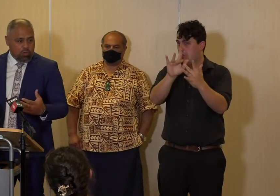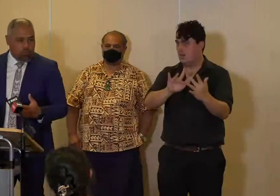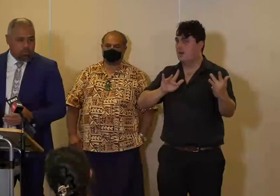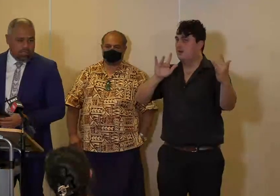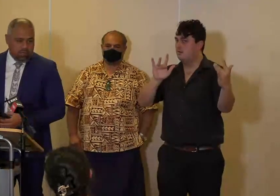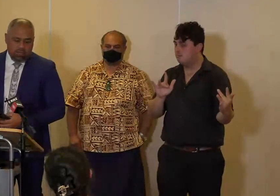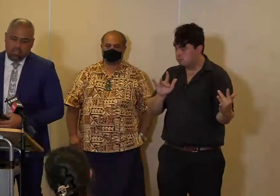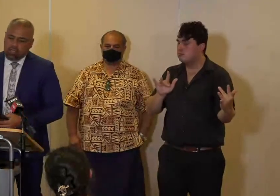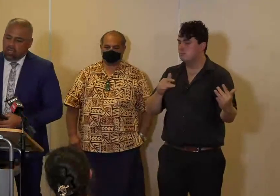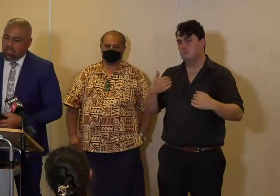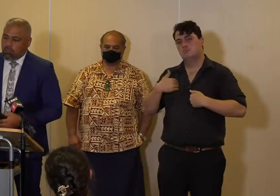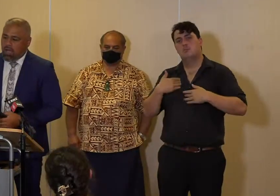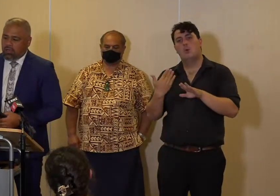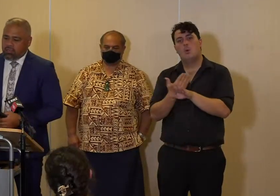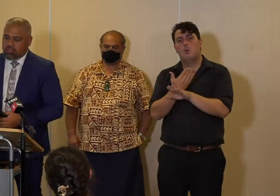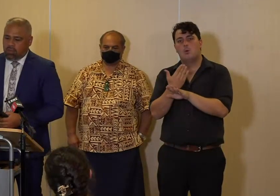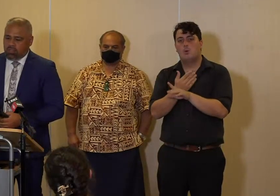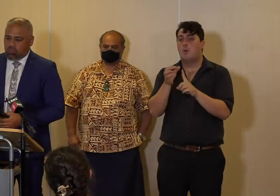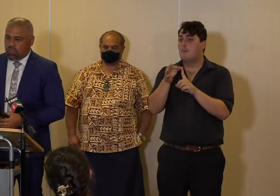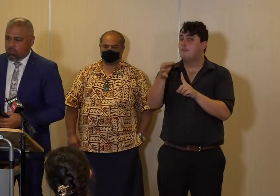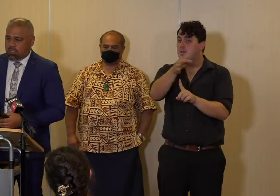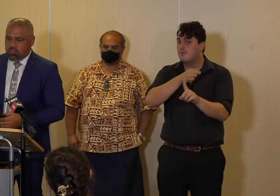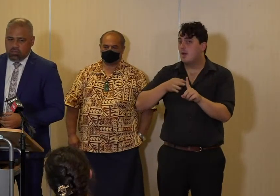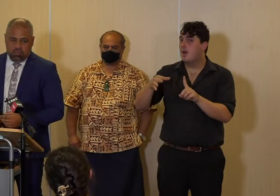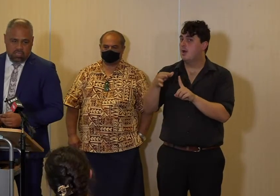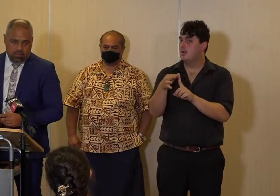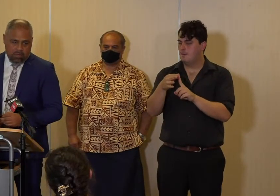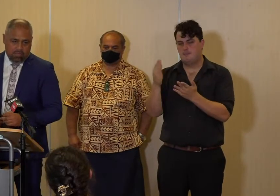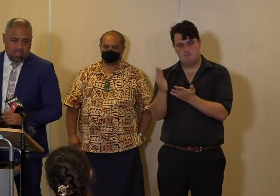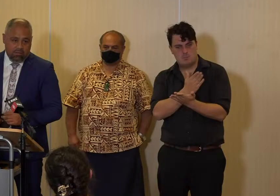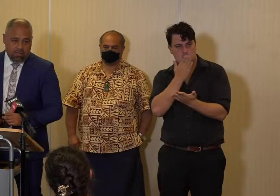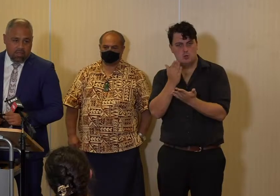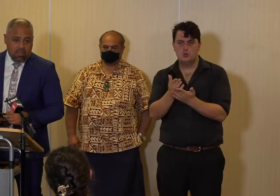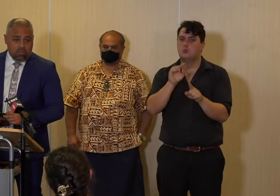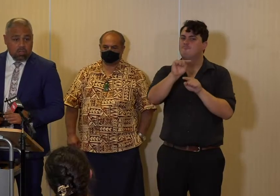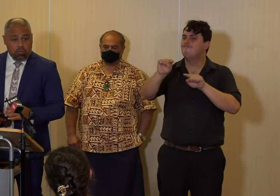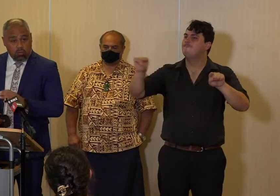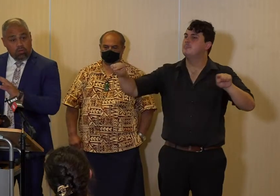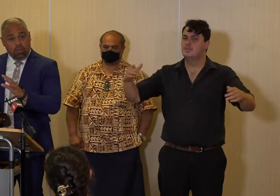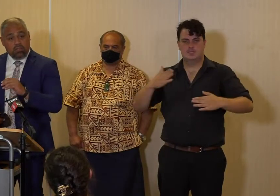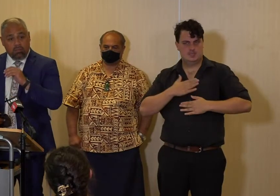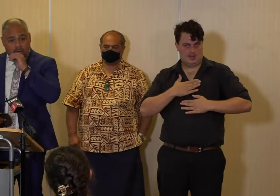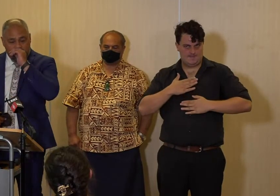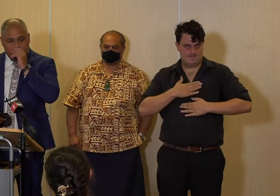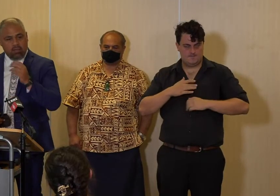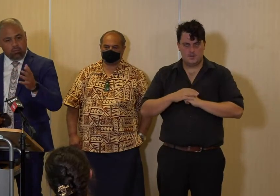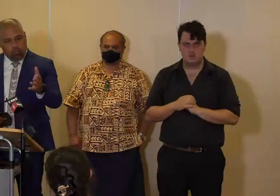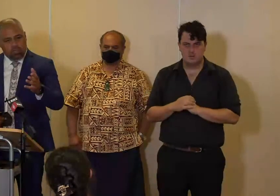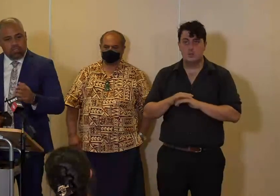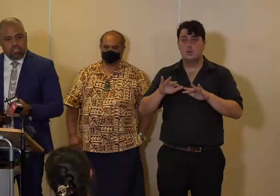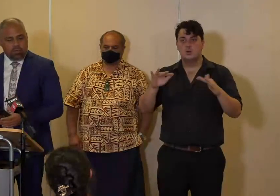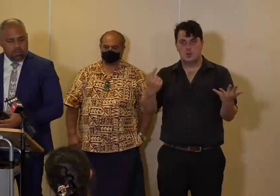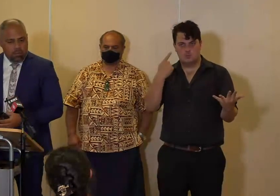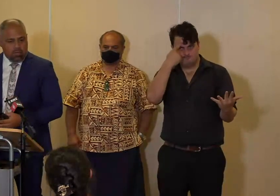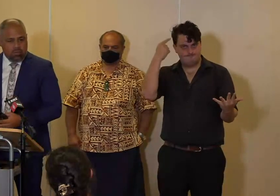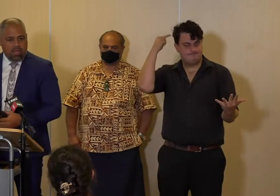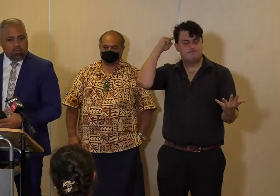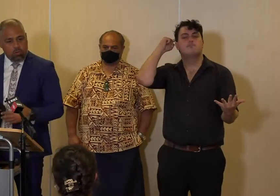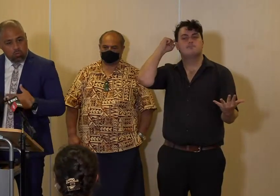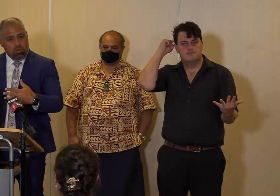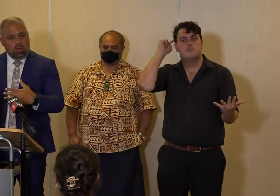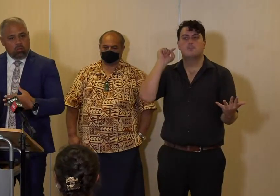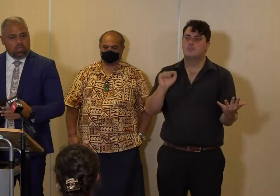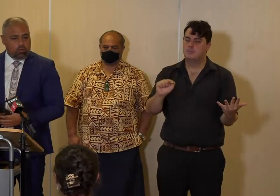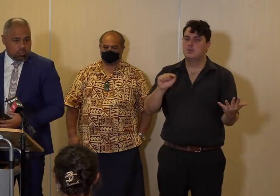we work with Pacific islands to make sure that we continue to keep them safe. So with all of those in mind, of course on the ship I've spoken